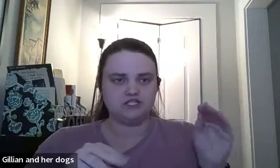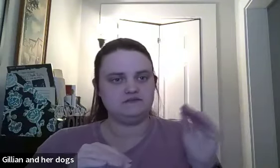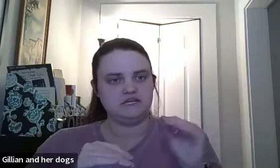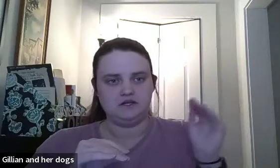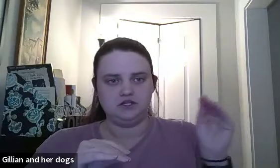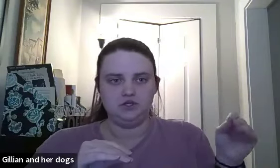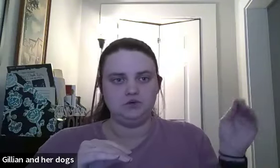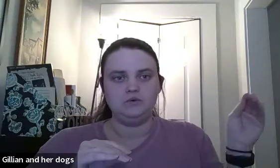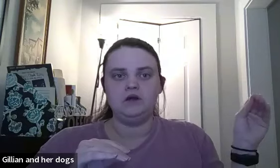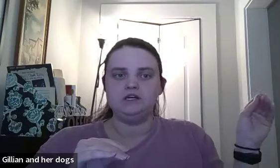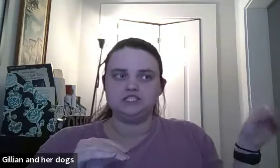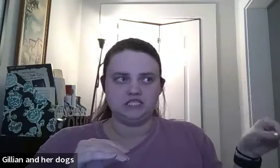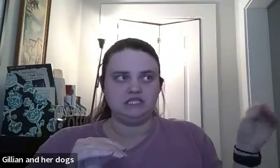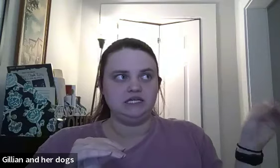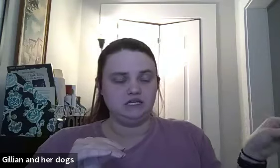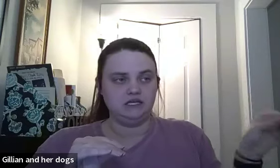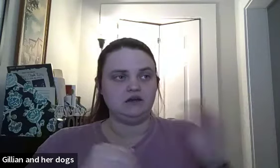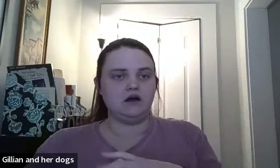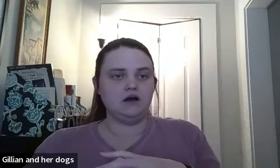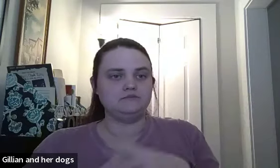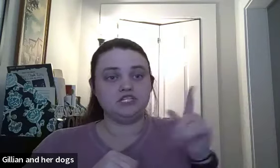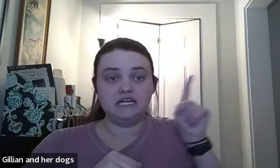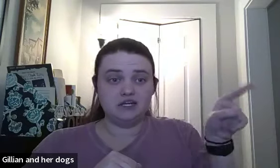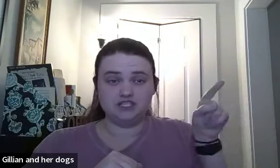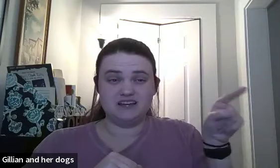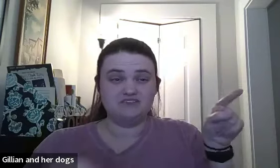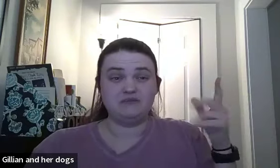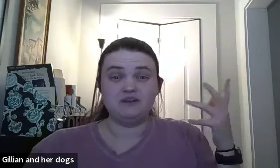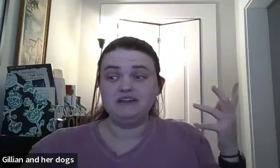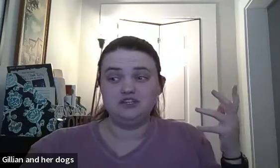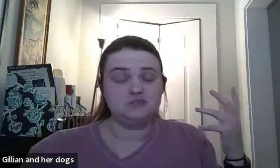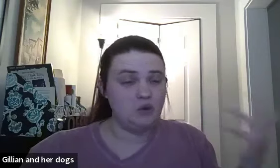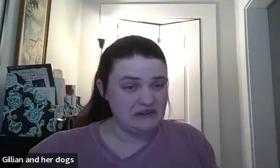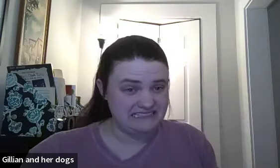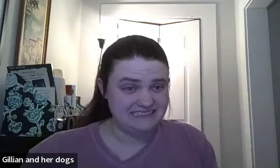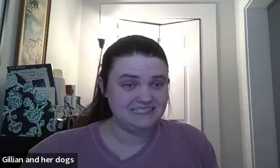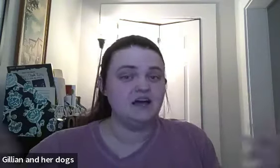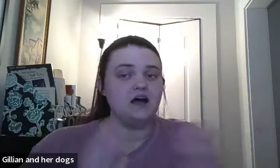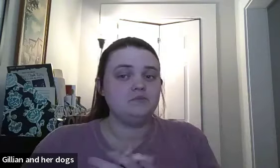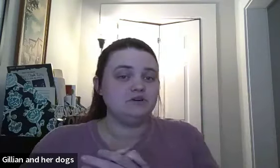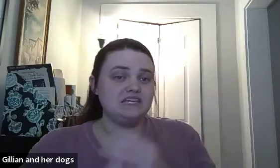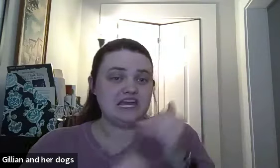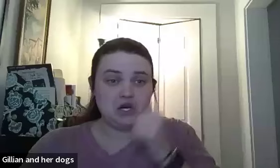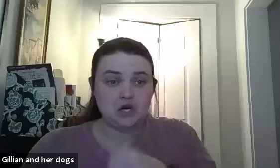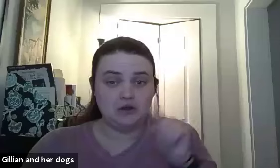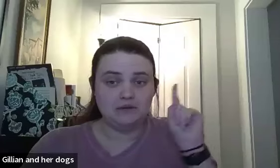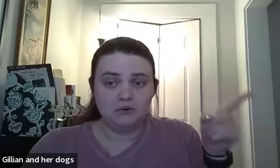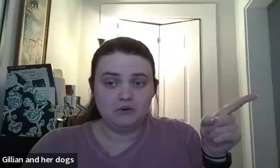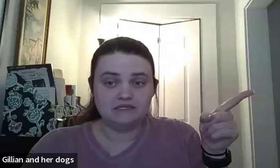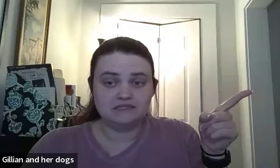directions of saying like you, she, he. She and he are just kind of they really you just point. You can say girl and point.